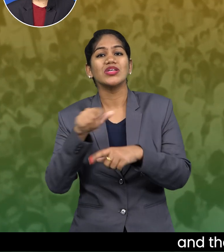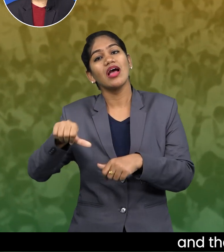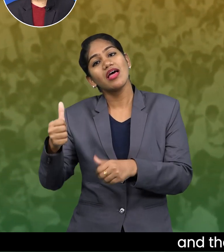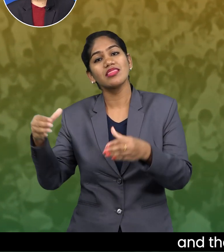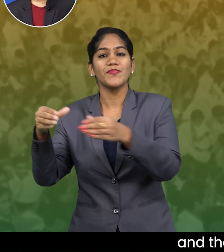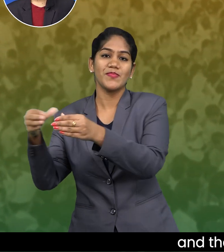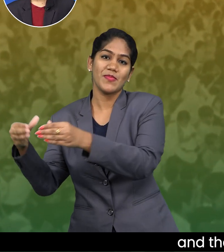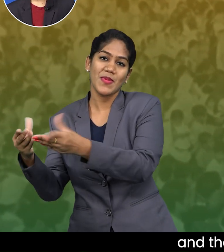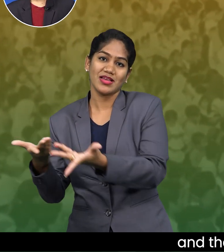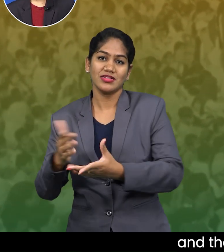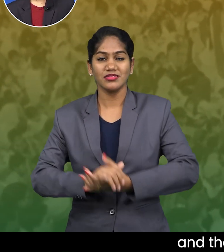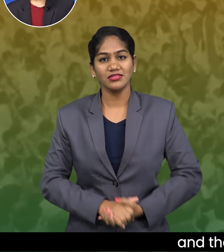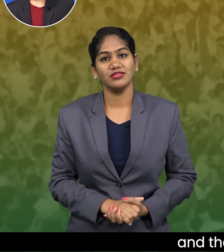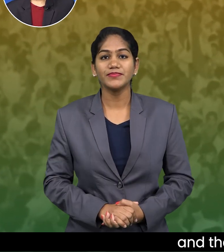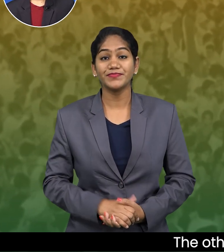parties.